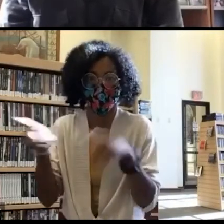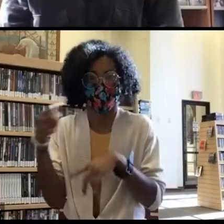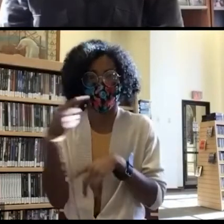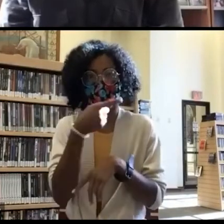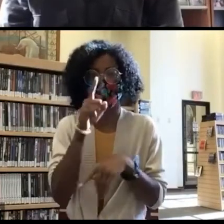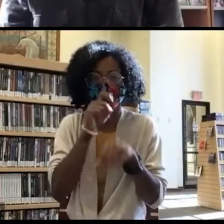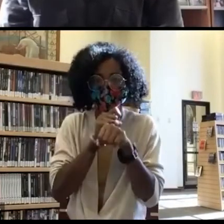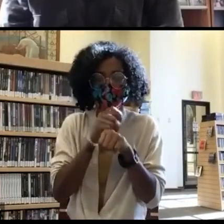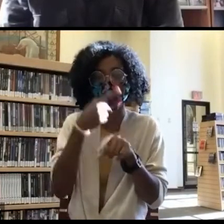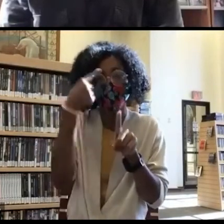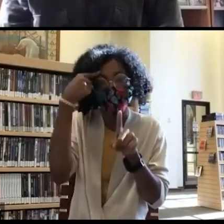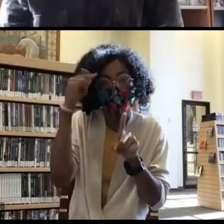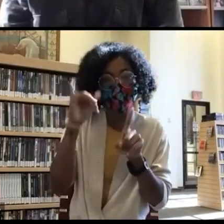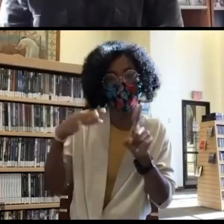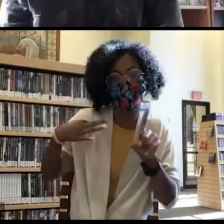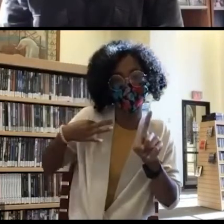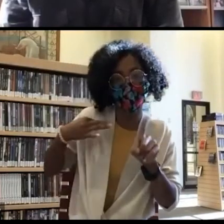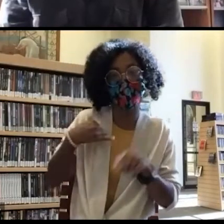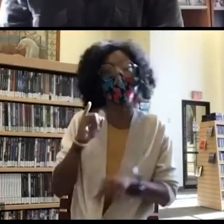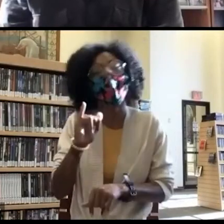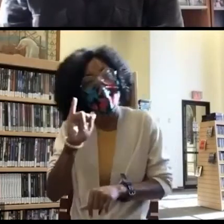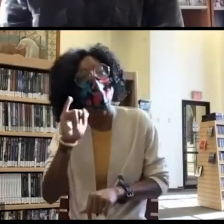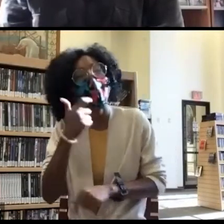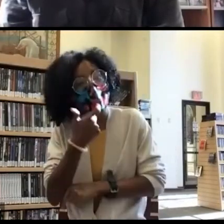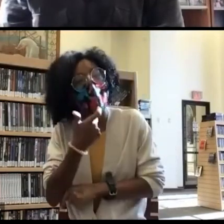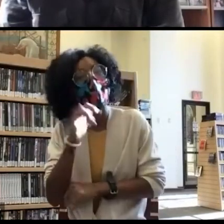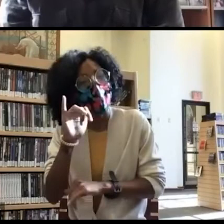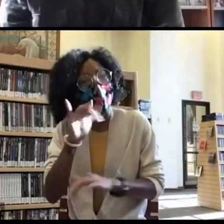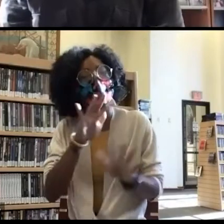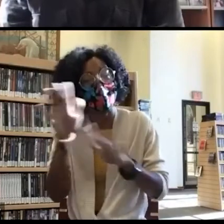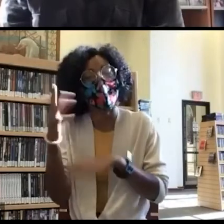about everything that CTSL was doing for the community.